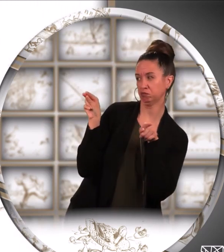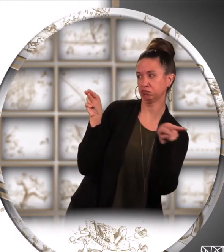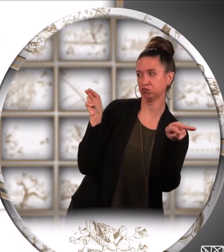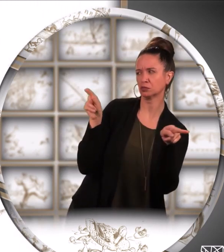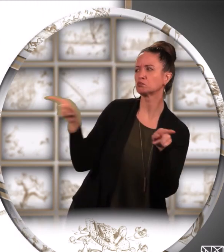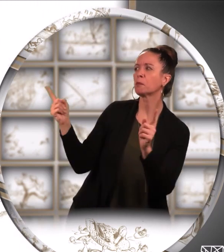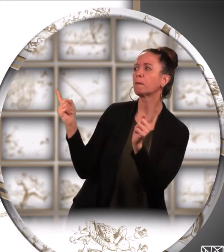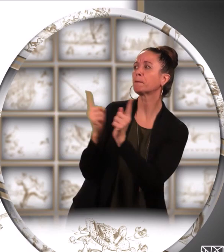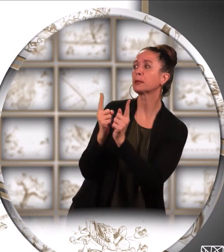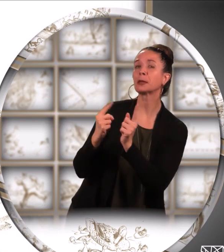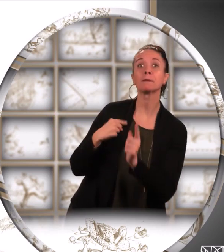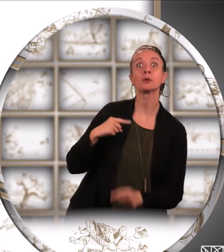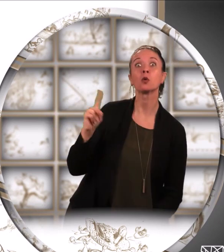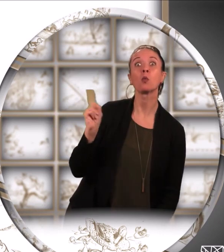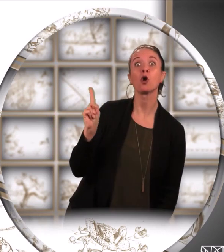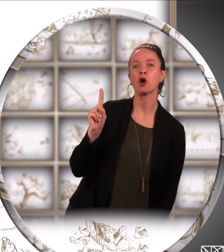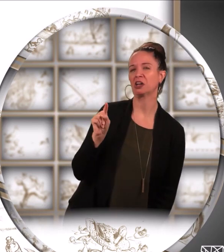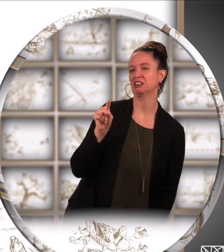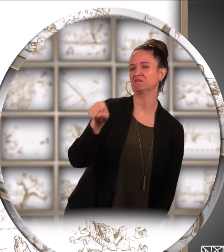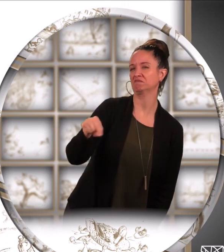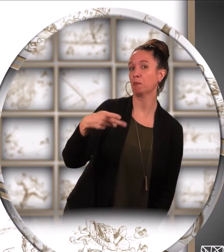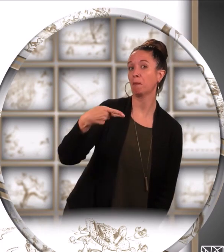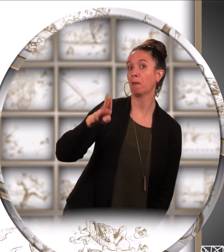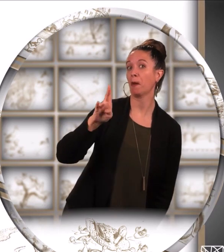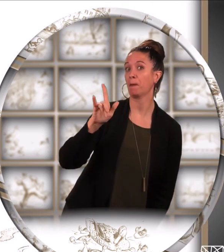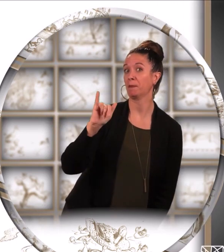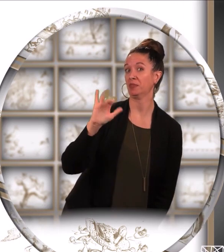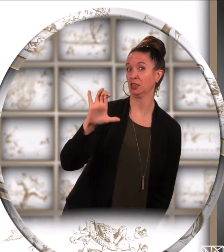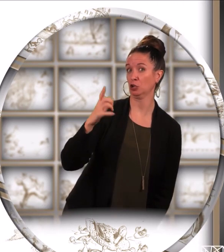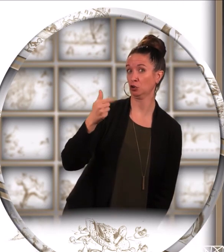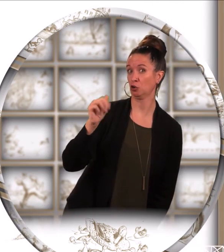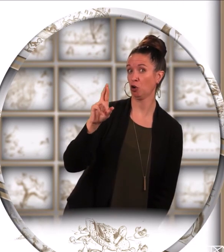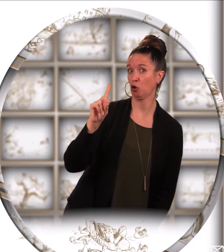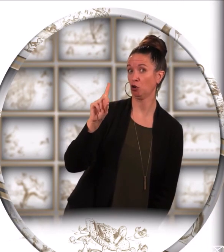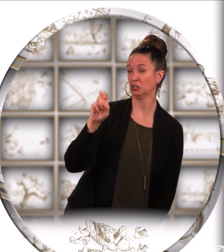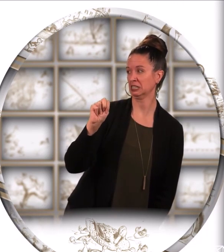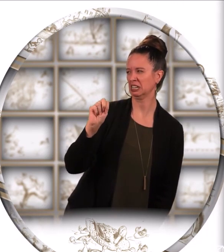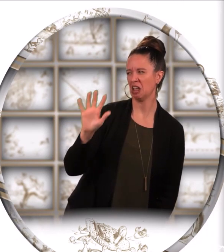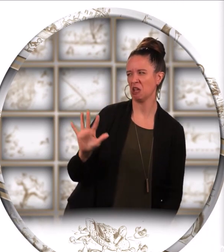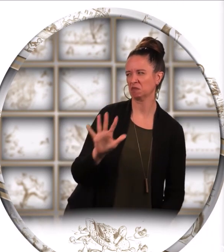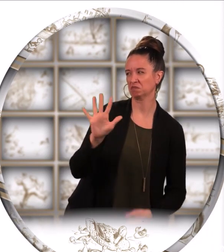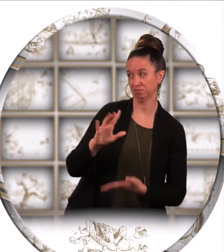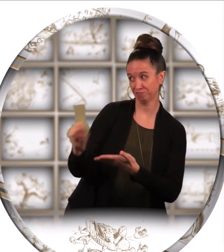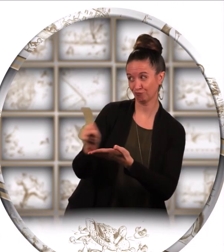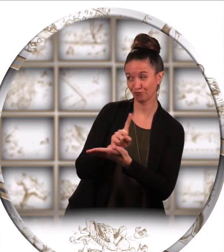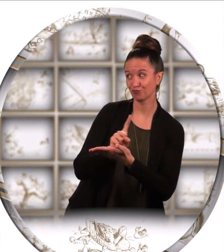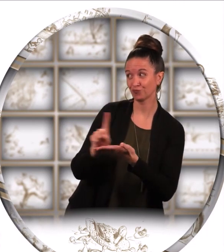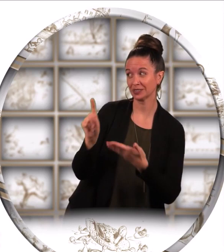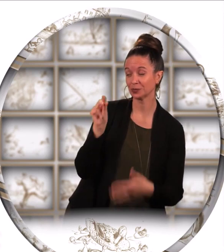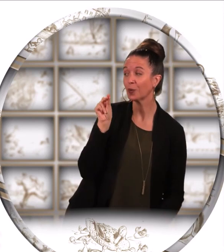"I'll meet you in a week in the public garden," he quacked over his shoulder.